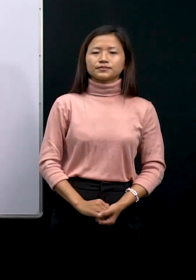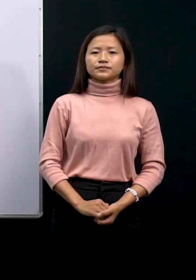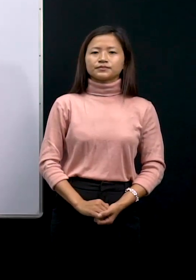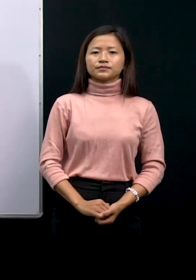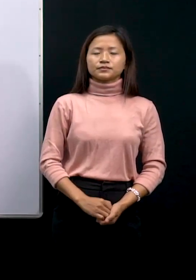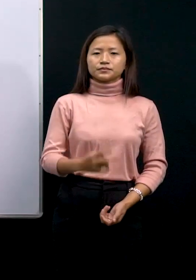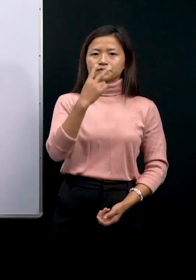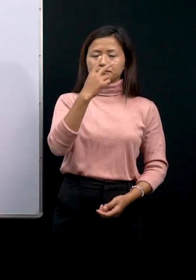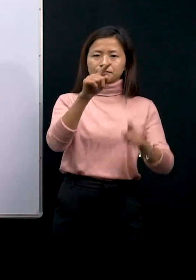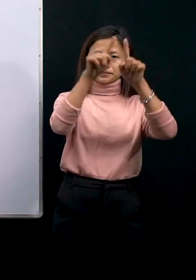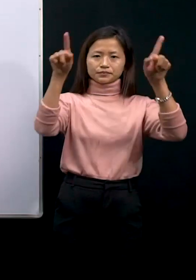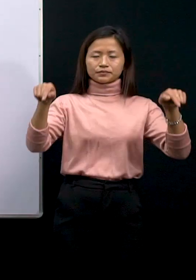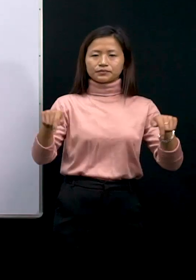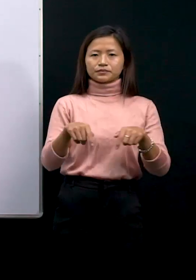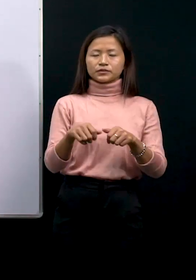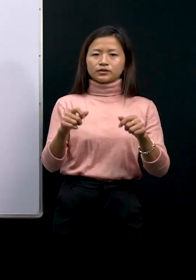Look at the board. Triangle